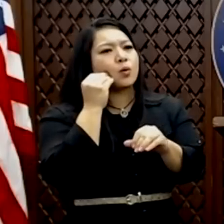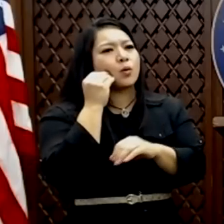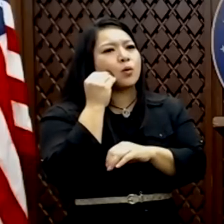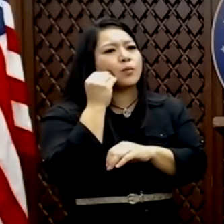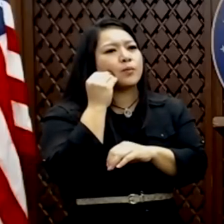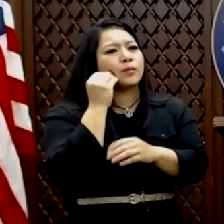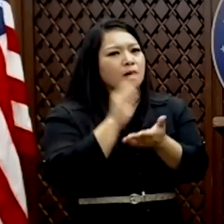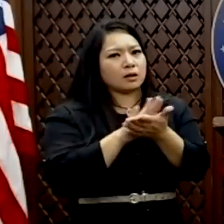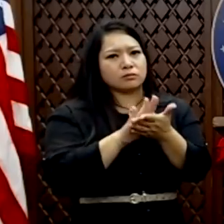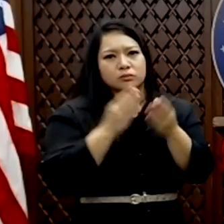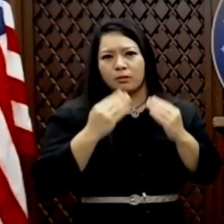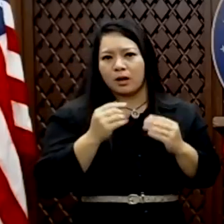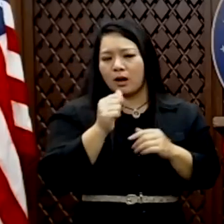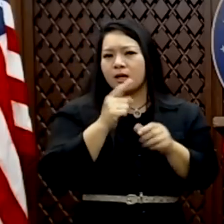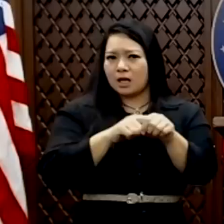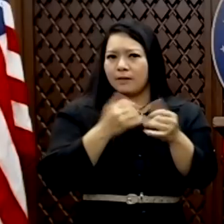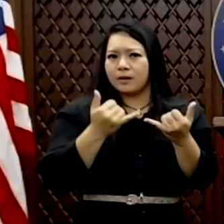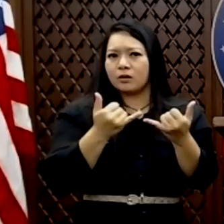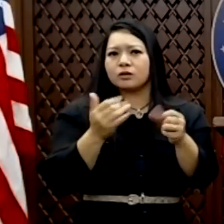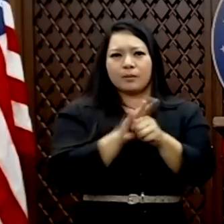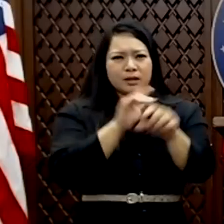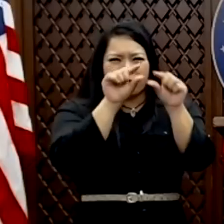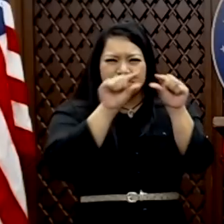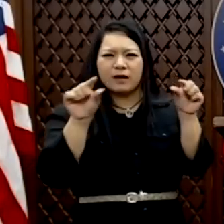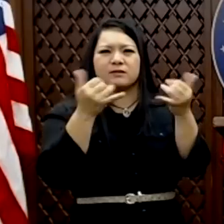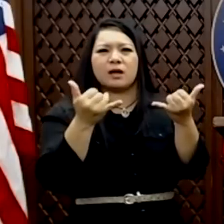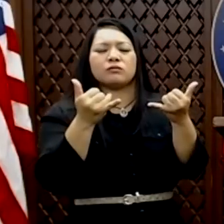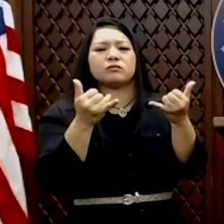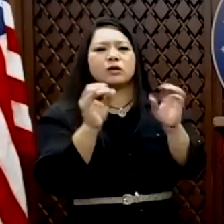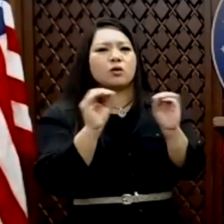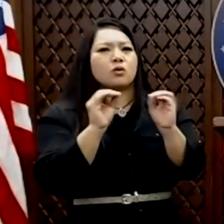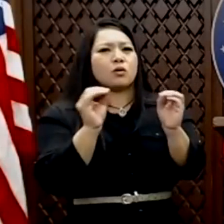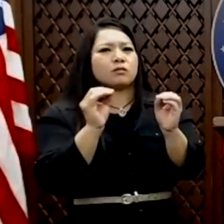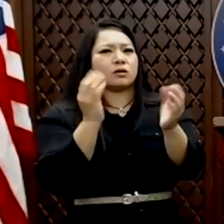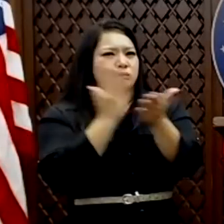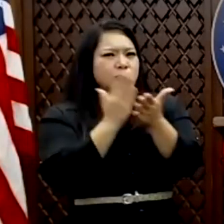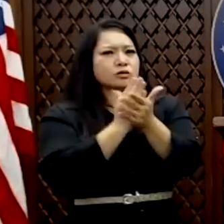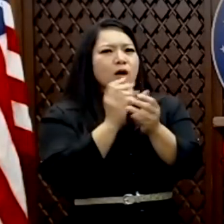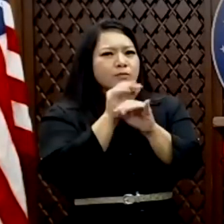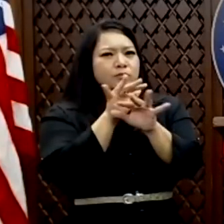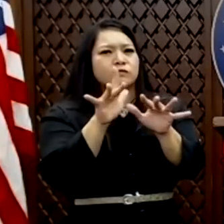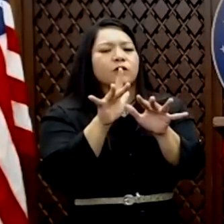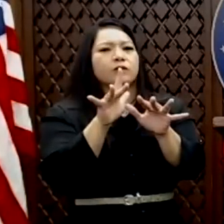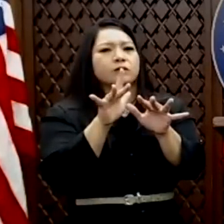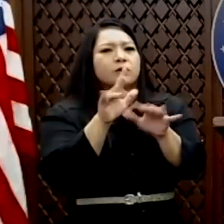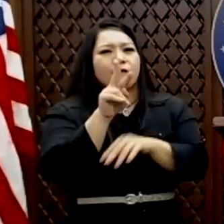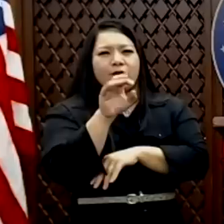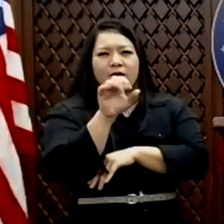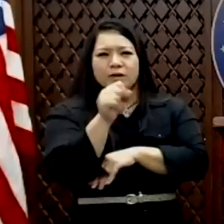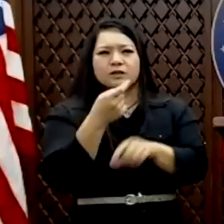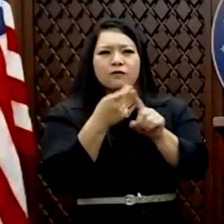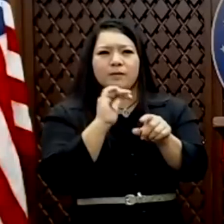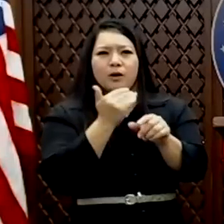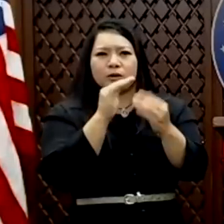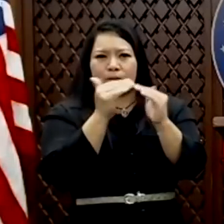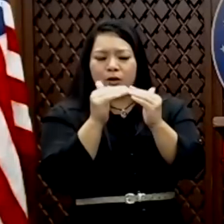there's still time to completely flatten the curve and remove this virus from our community, or is it just delaying the